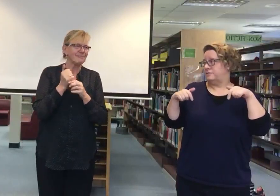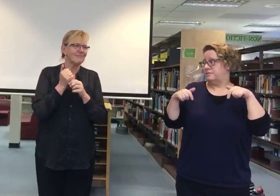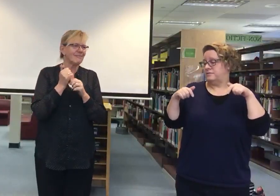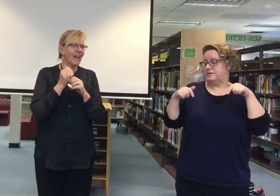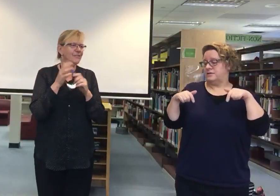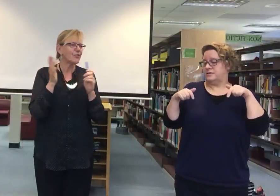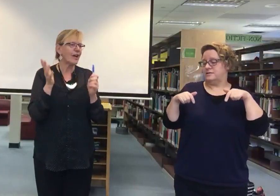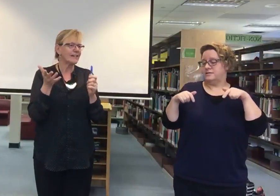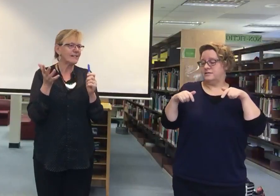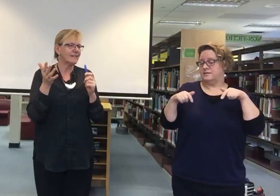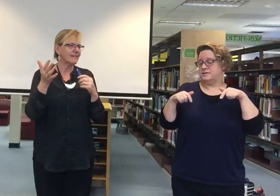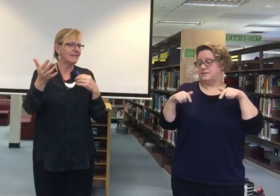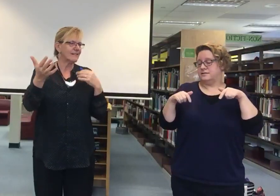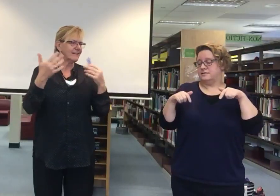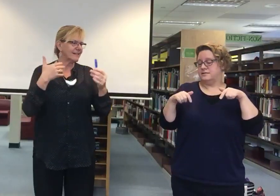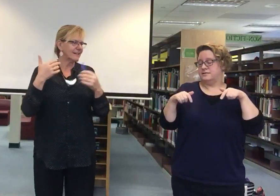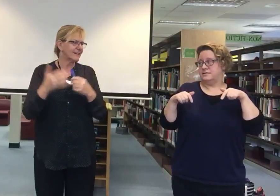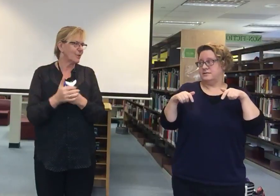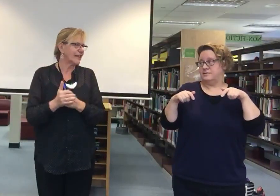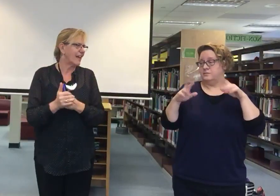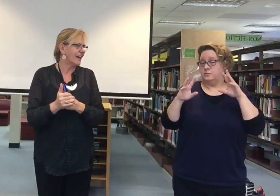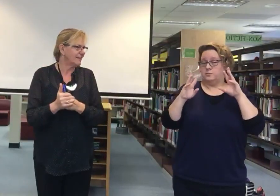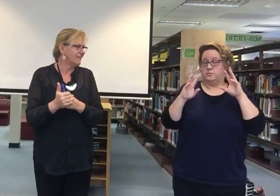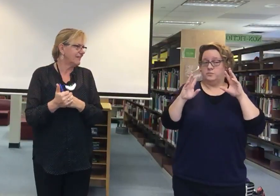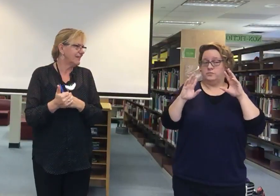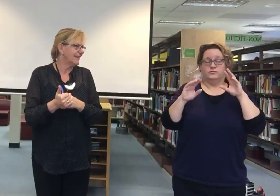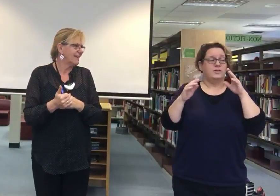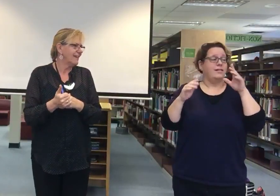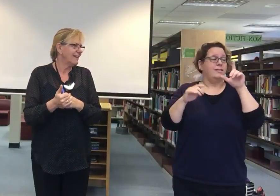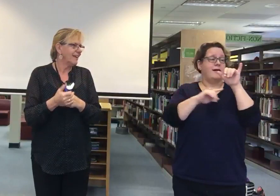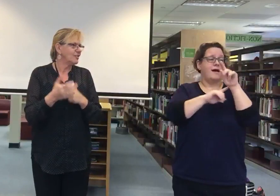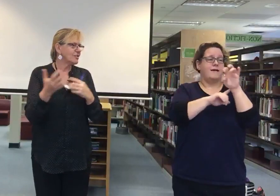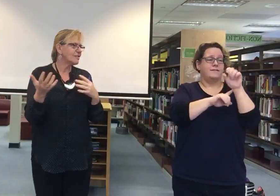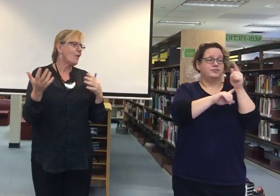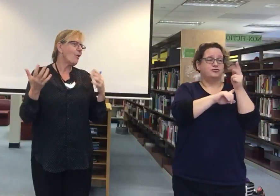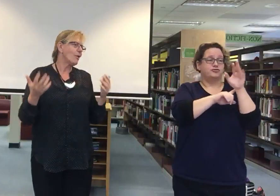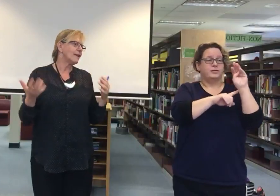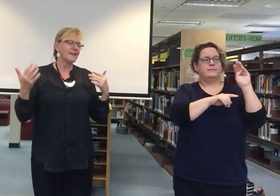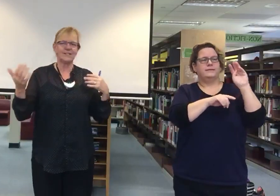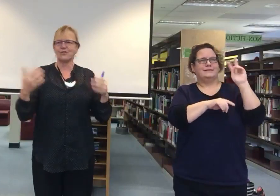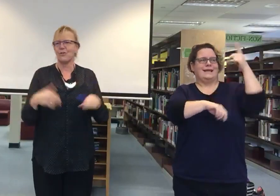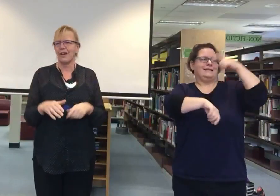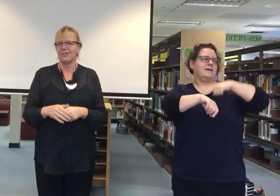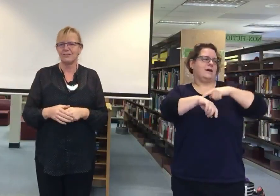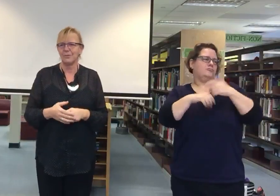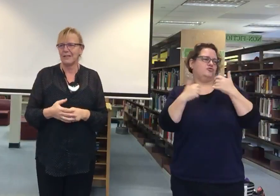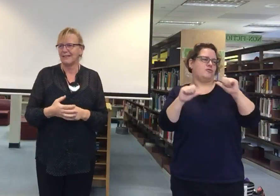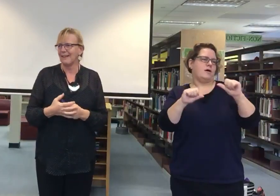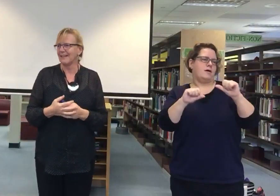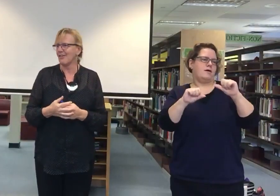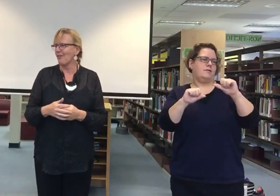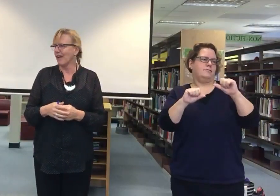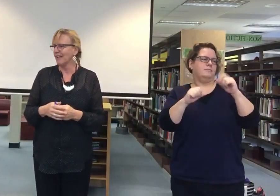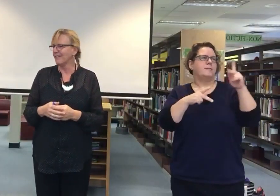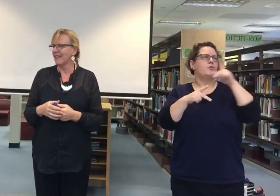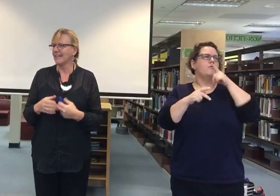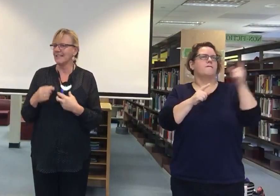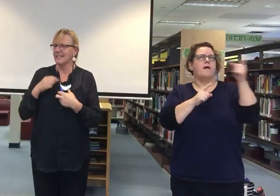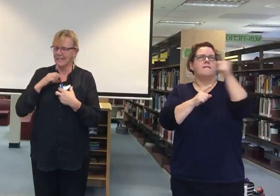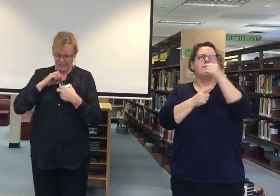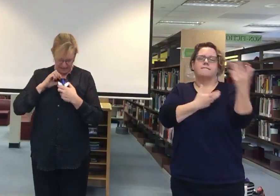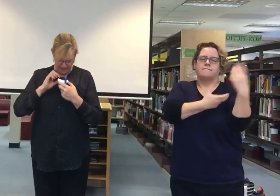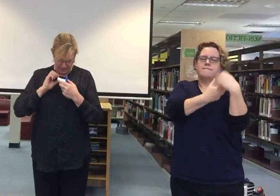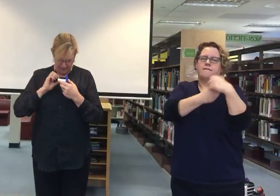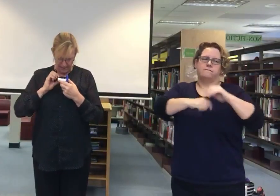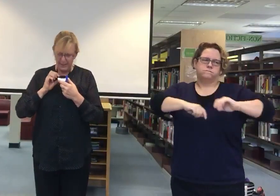time I've tried going live, and just the whole idea is to try and just really get us all kind of